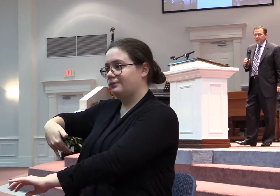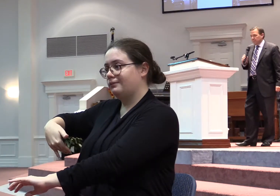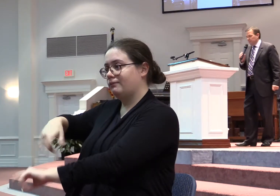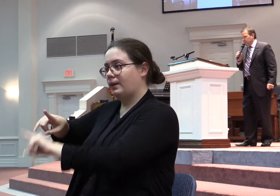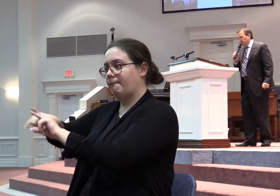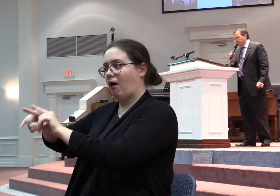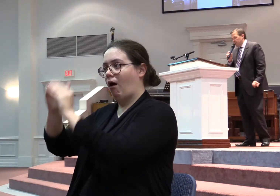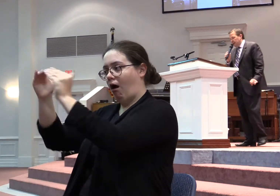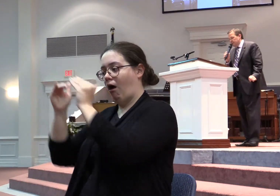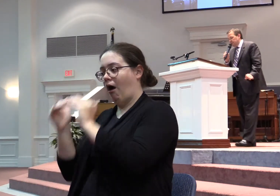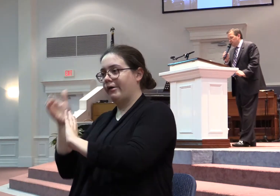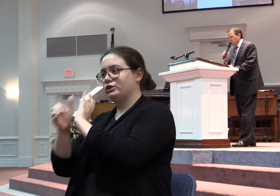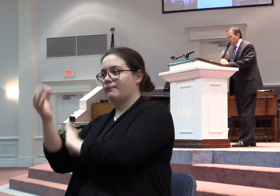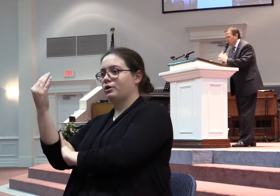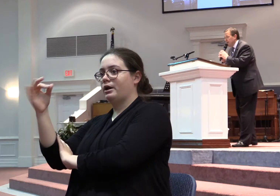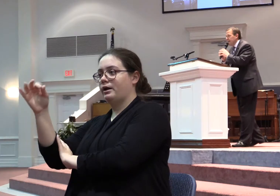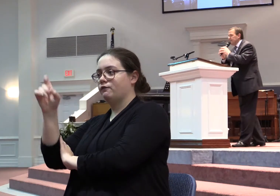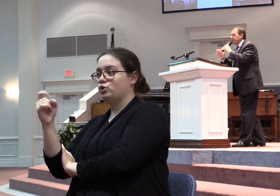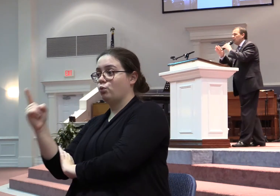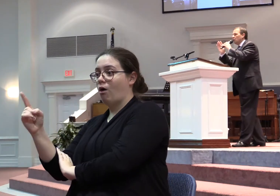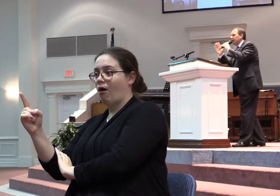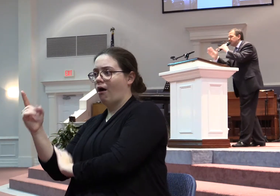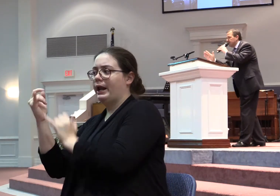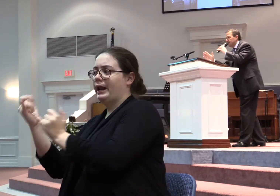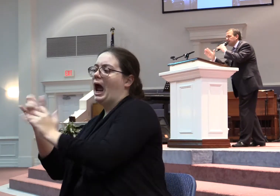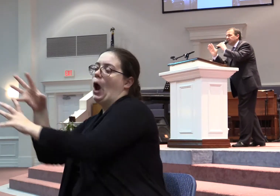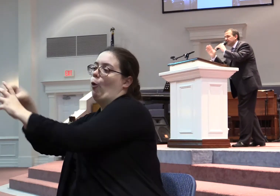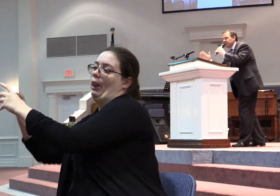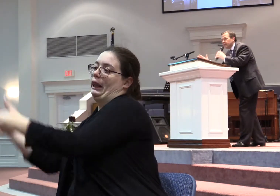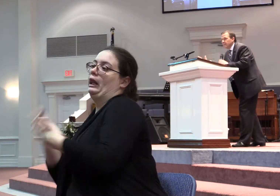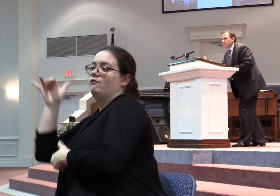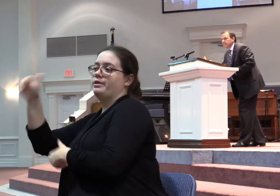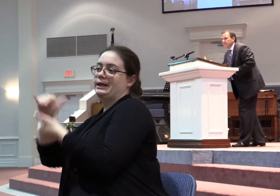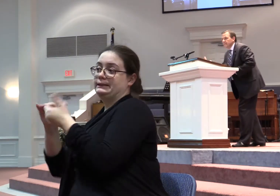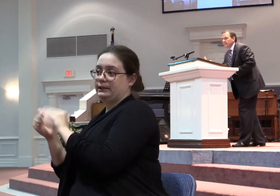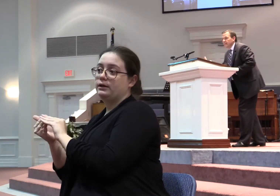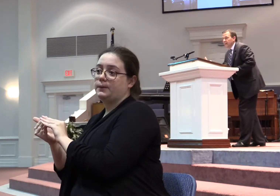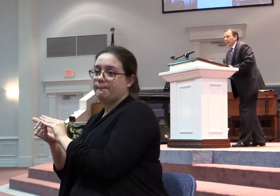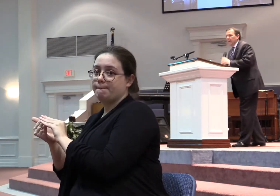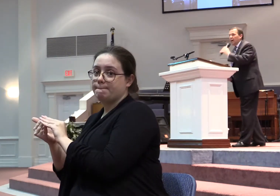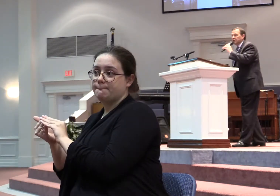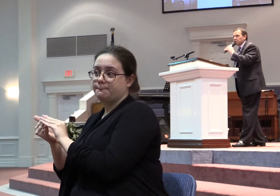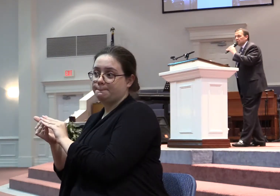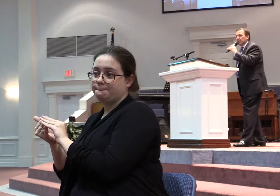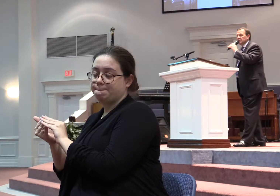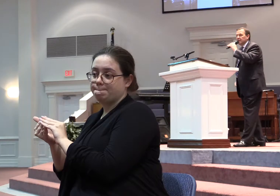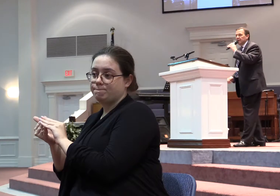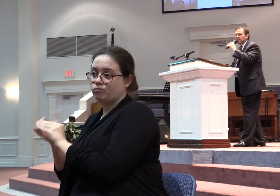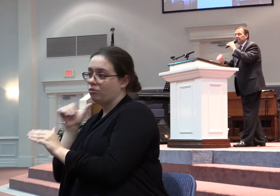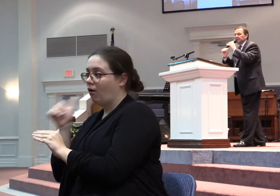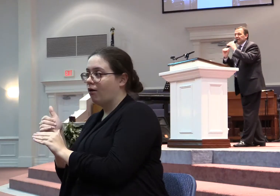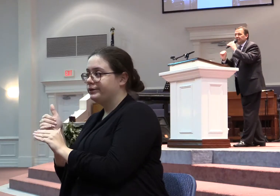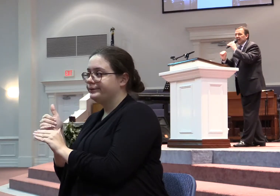That's right. But by chapter 19, verse 1, he's now a resident of the city. Right. And not just a